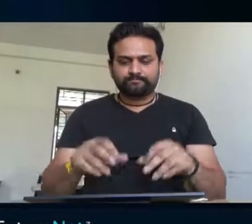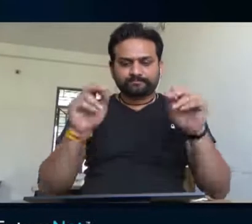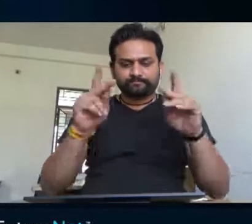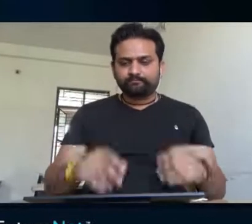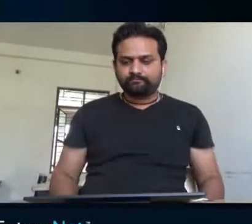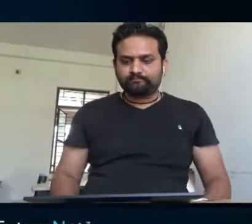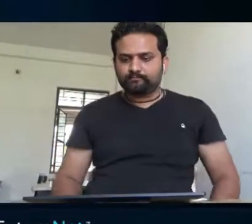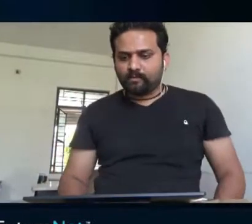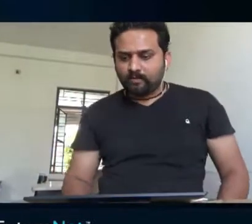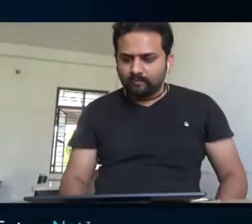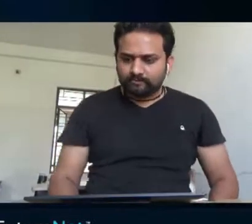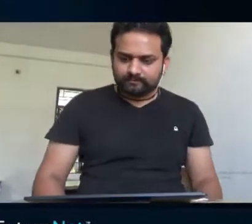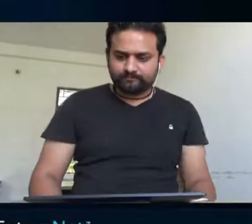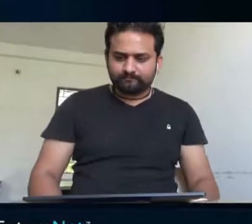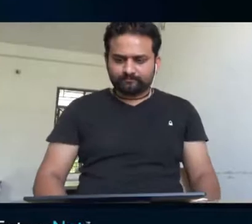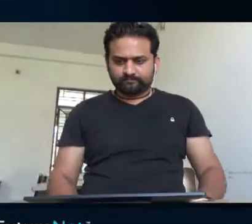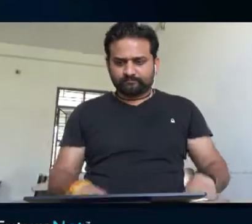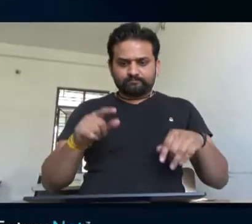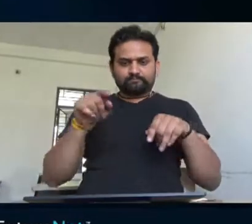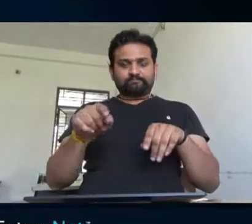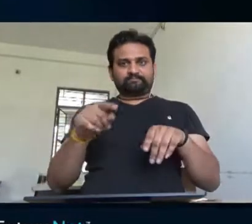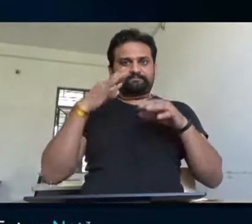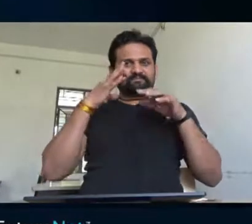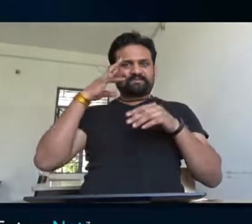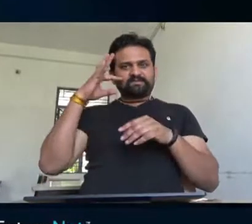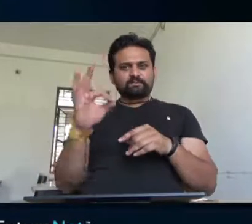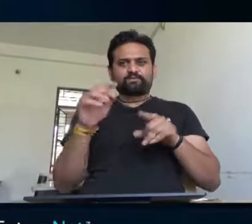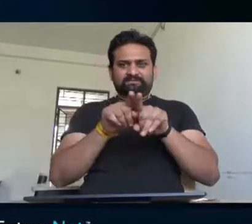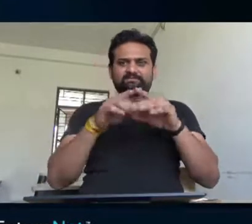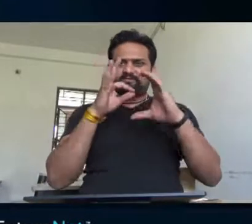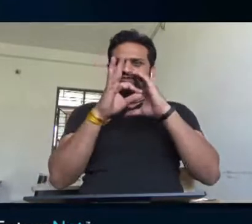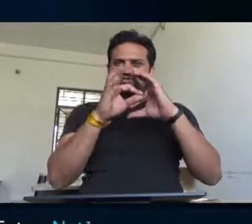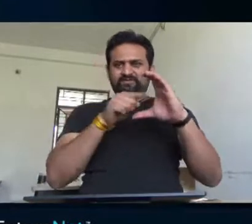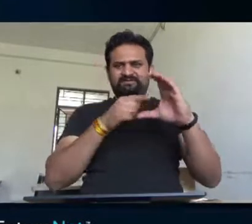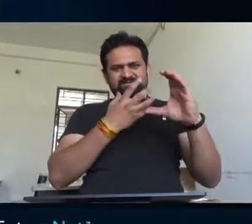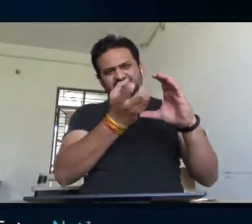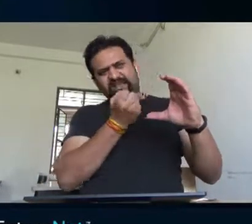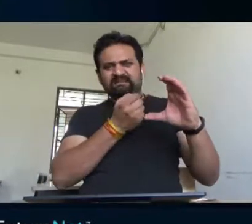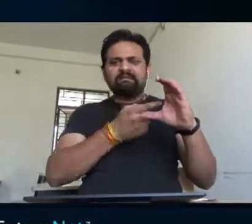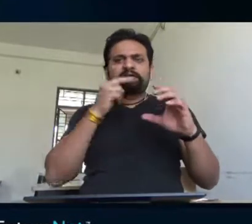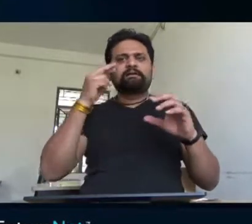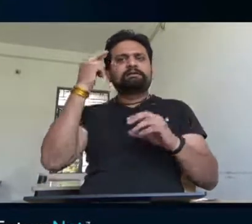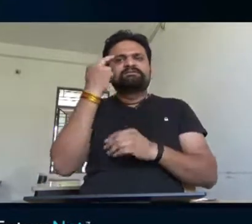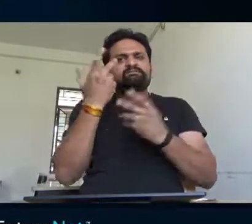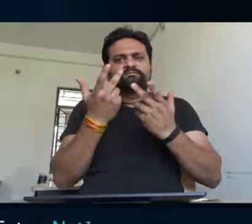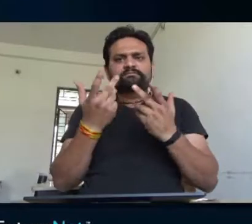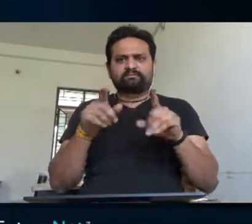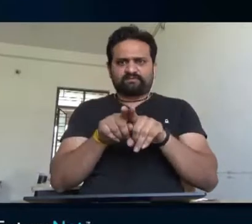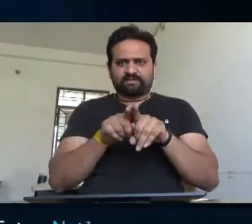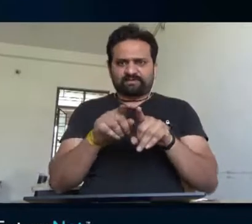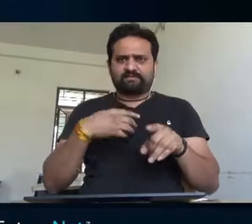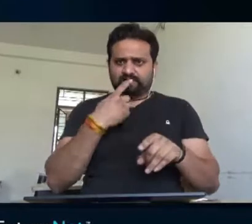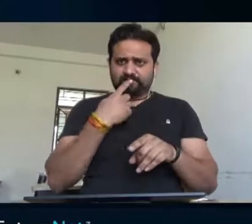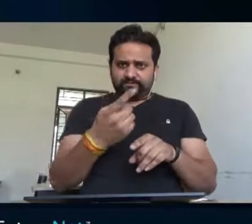So, what will be the main reason to buy the Futuro? our goal is that we will